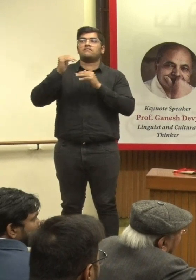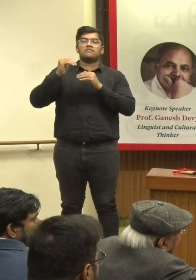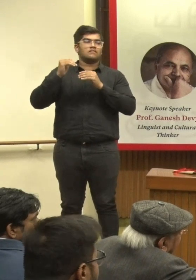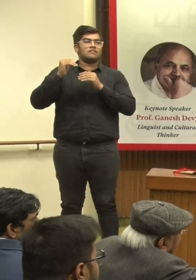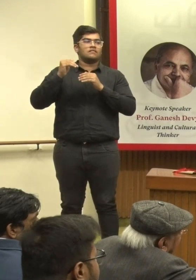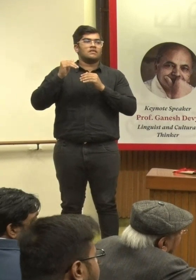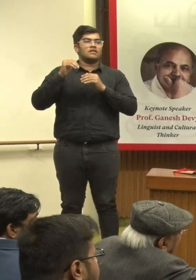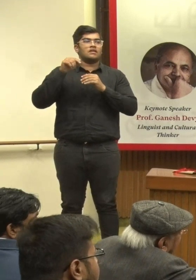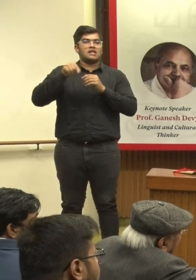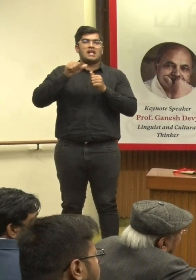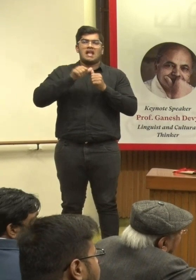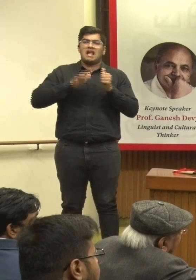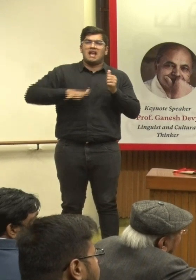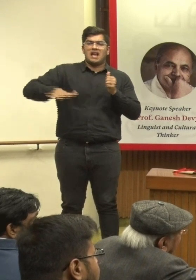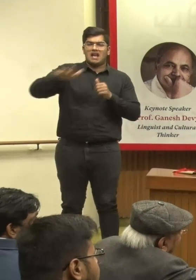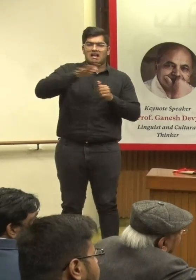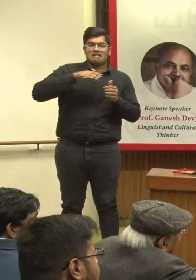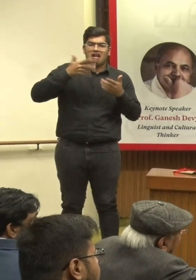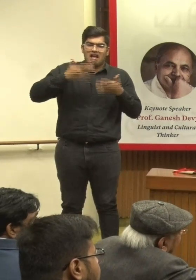in an area